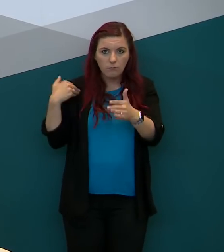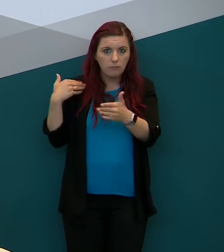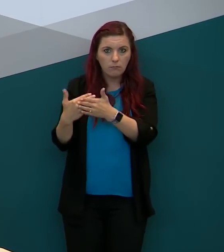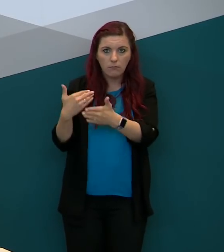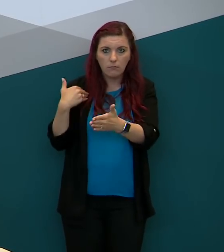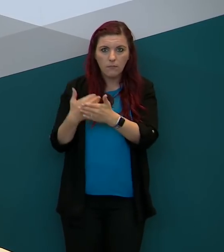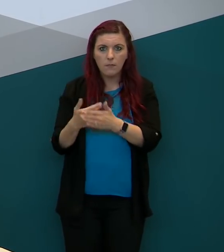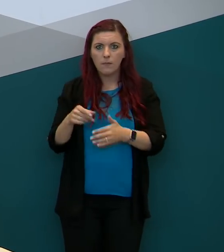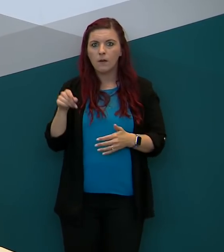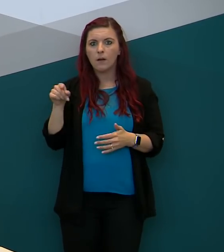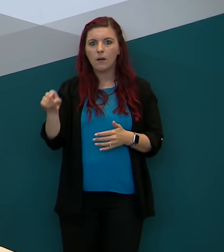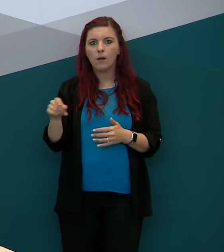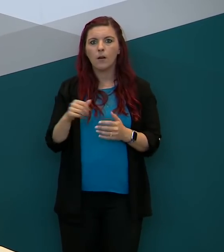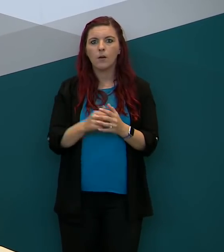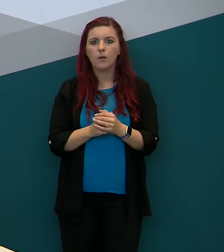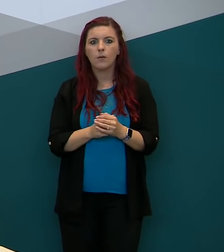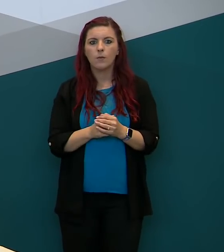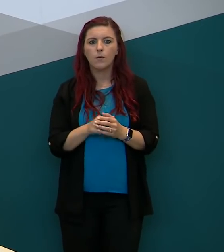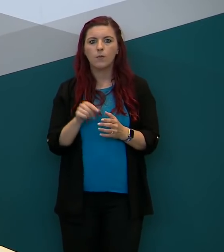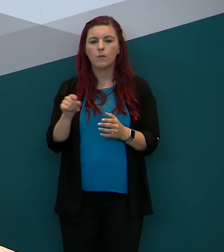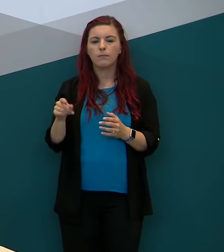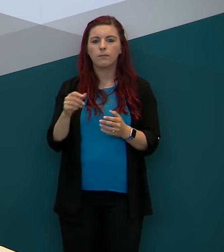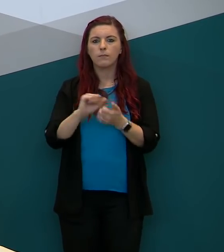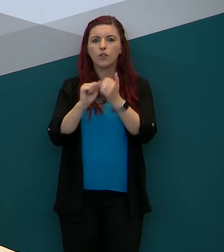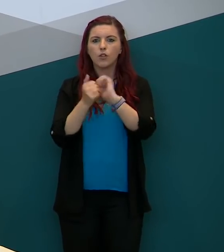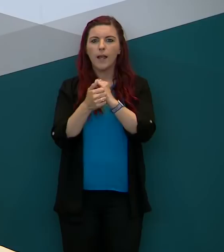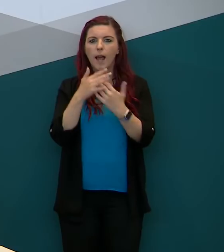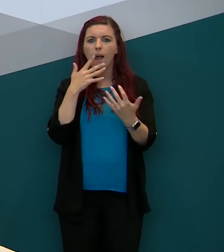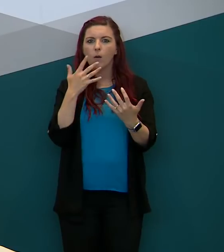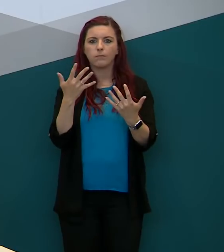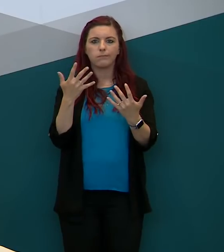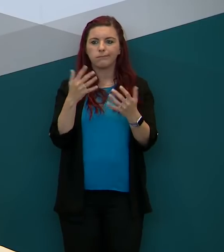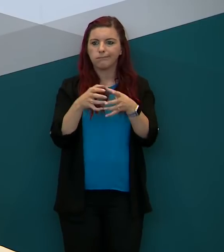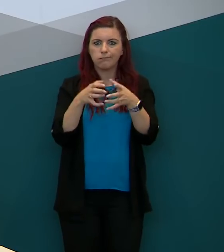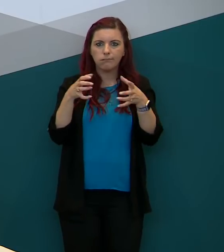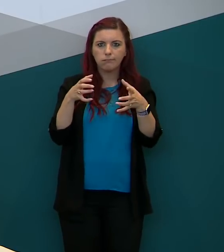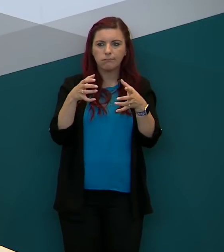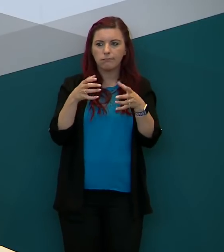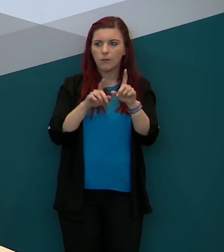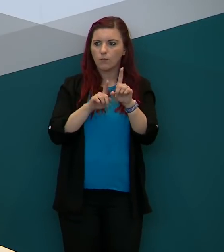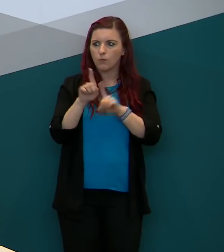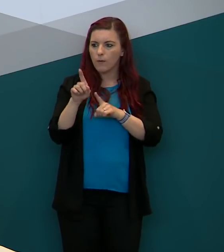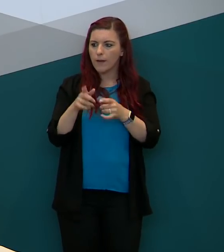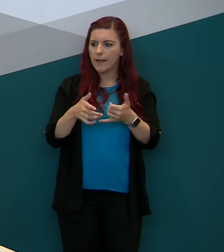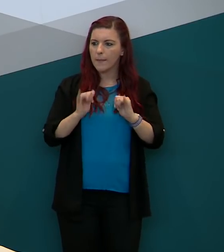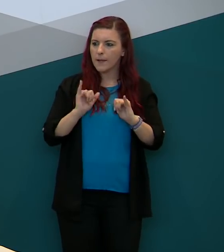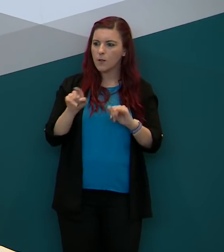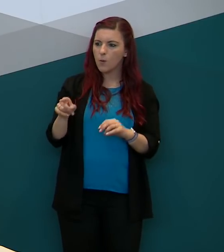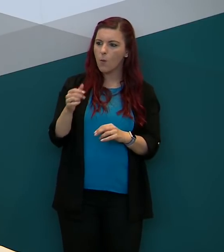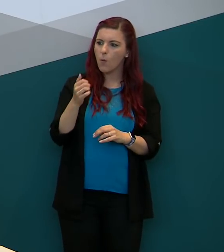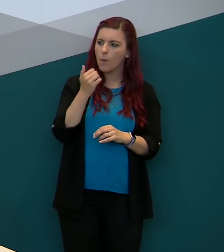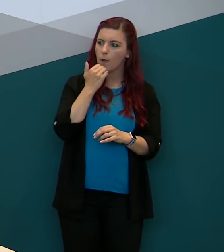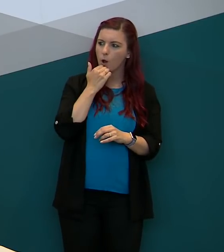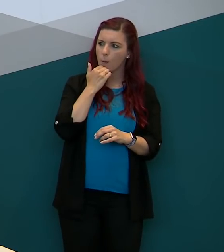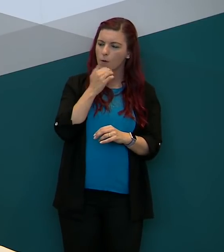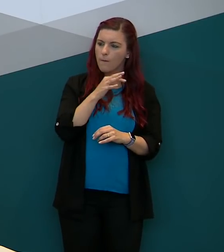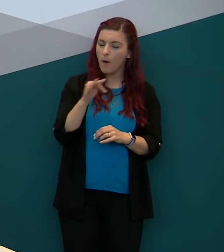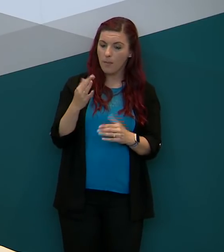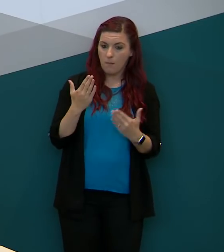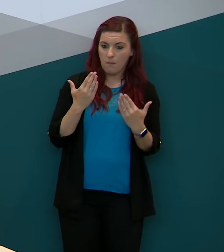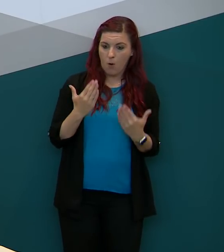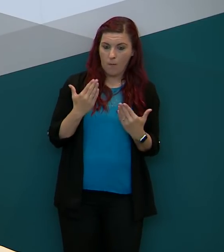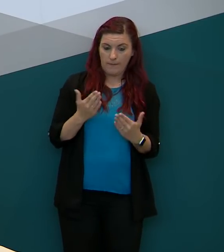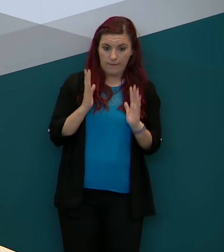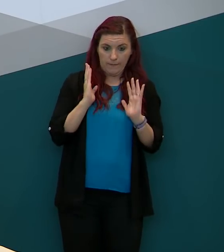giving you really pertains to how our performance has improved over the past week. As I said to you, from the moment the test is